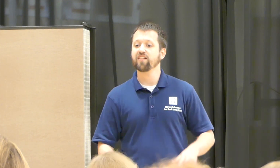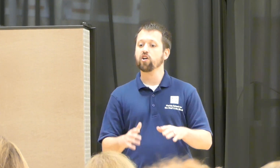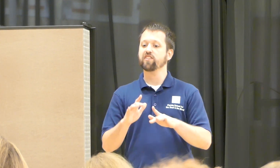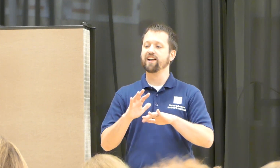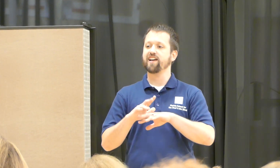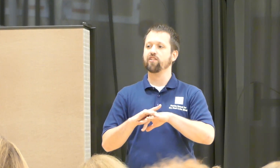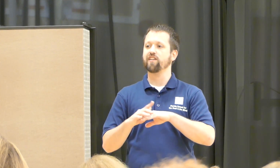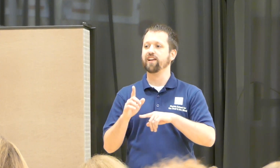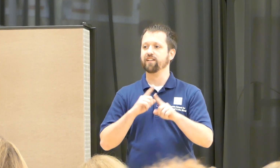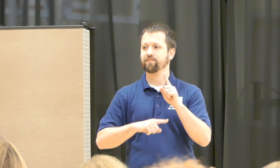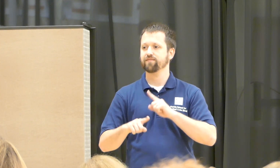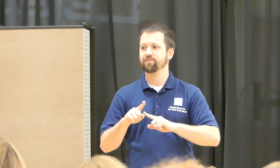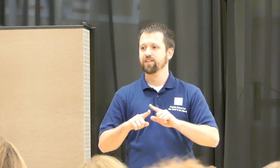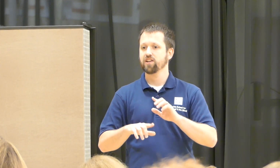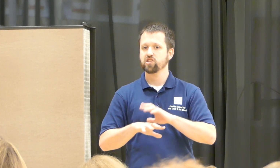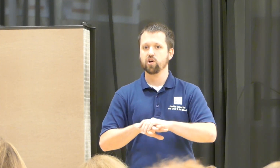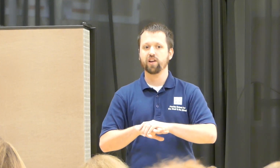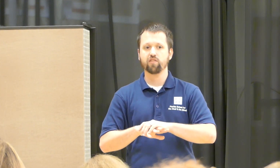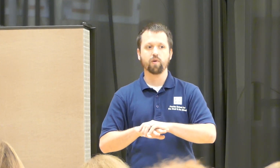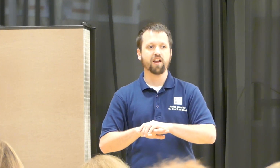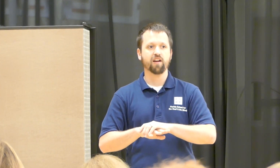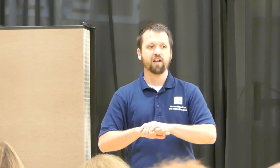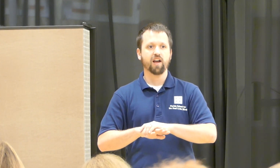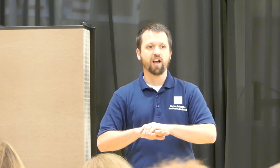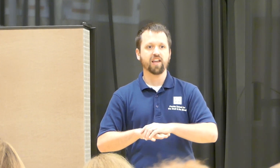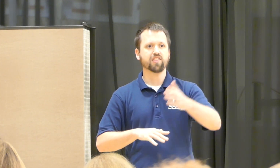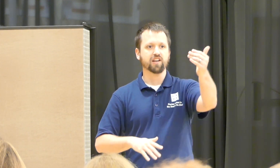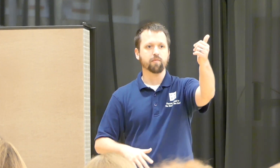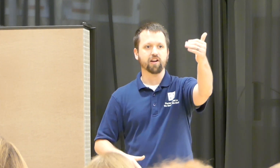called tactile signing. So it is where, Ethan, come here.